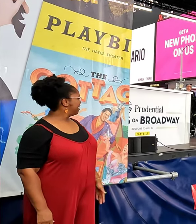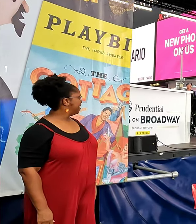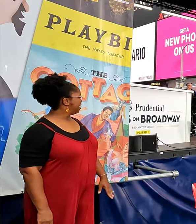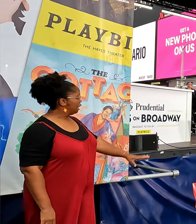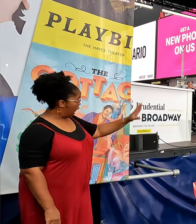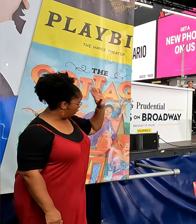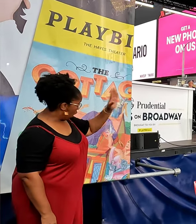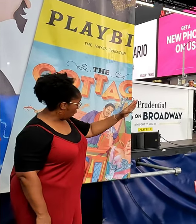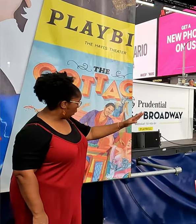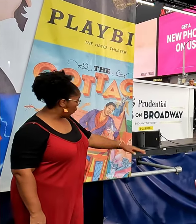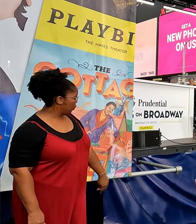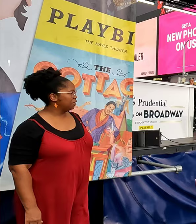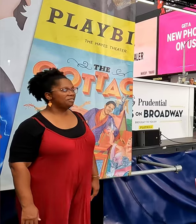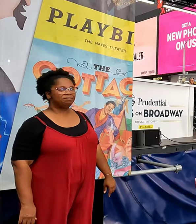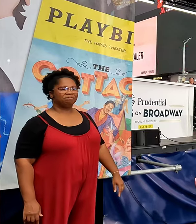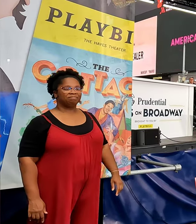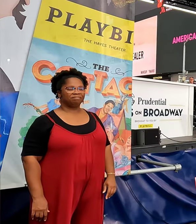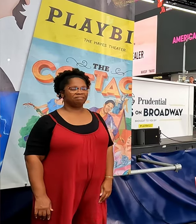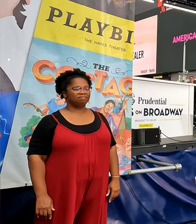Hello.